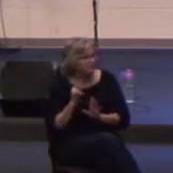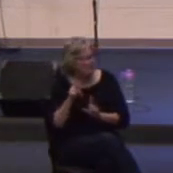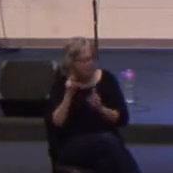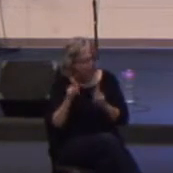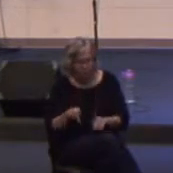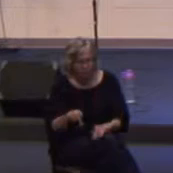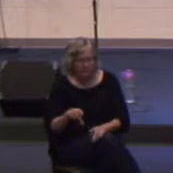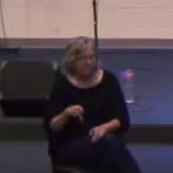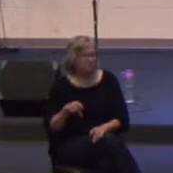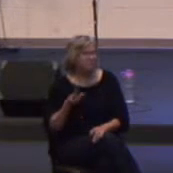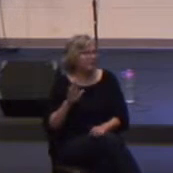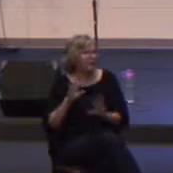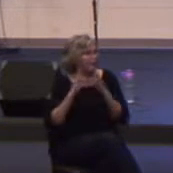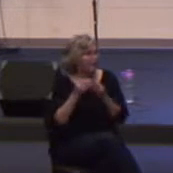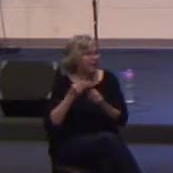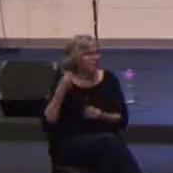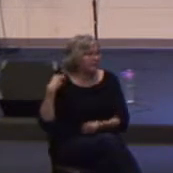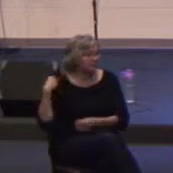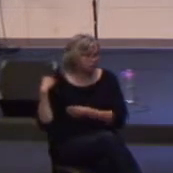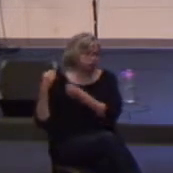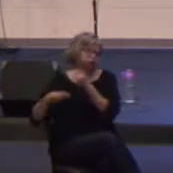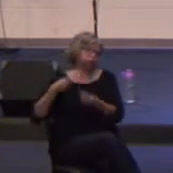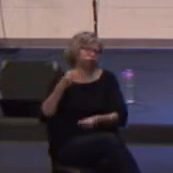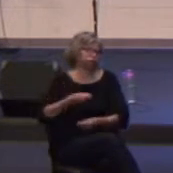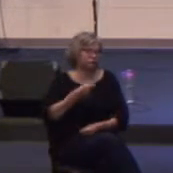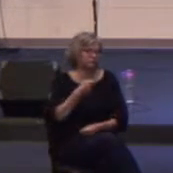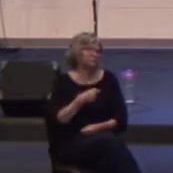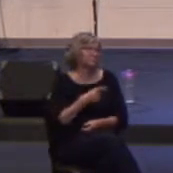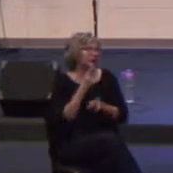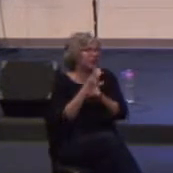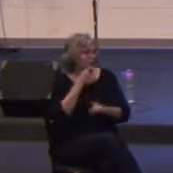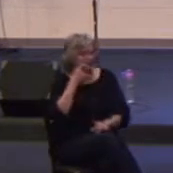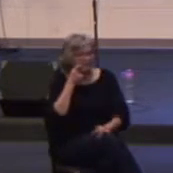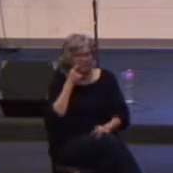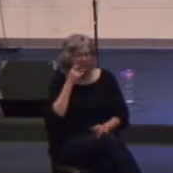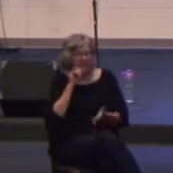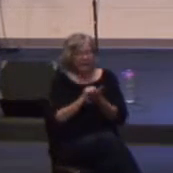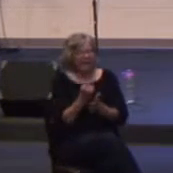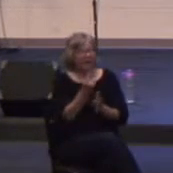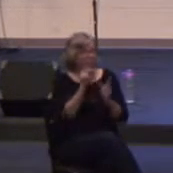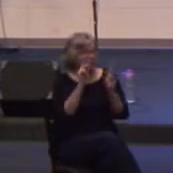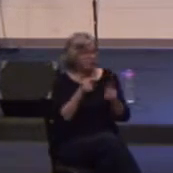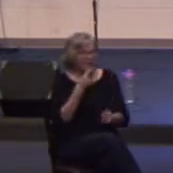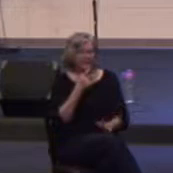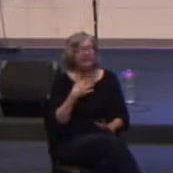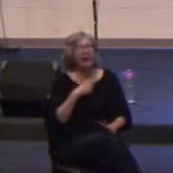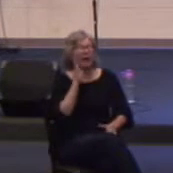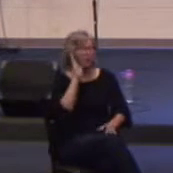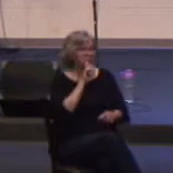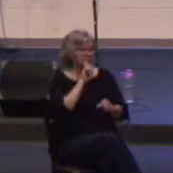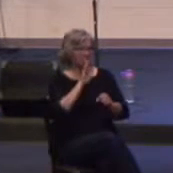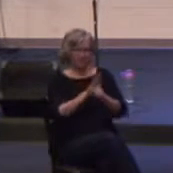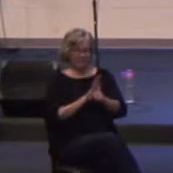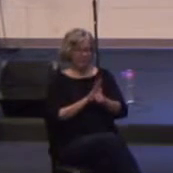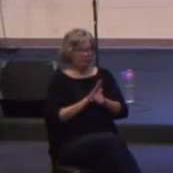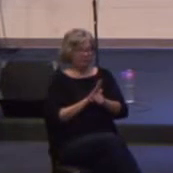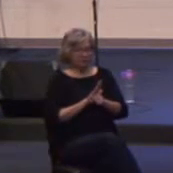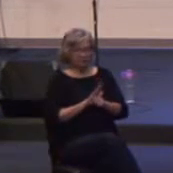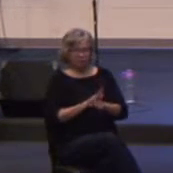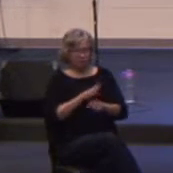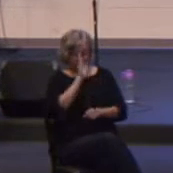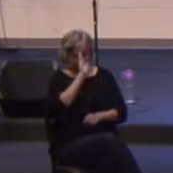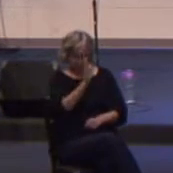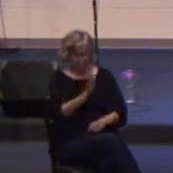of alcoholism in their family. When that person says, I'm going to make a commitment to be dry. And in the 12-step programs, the first step is